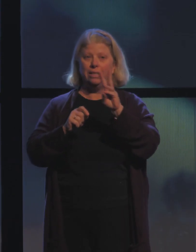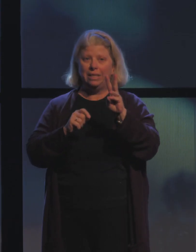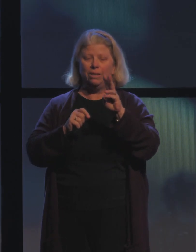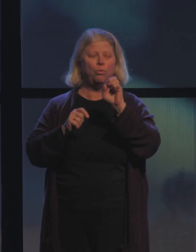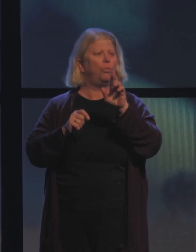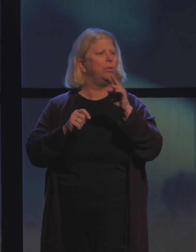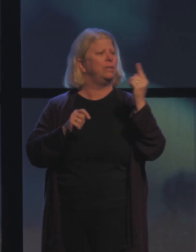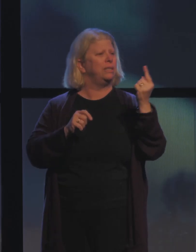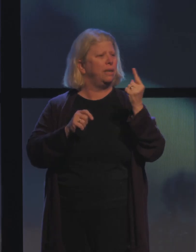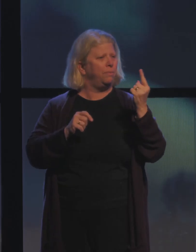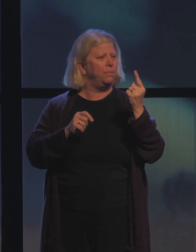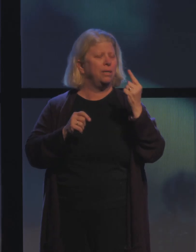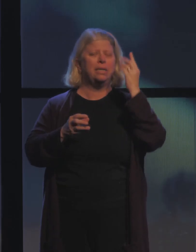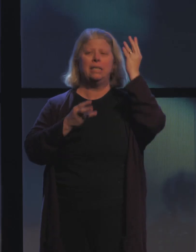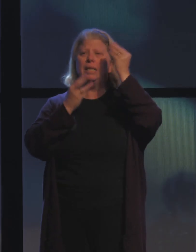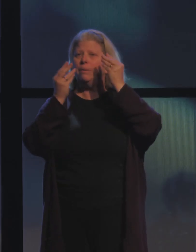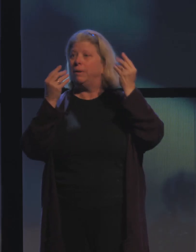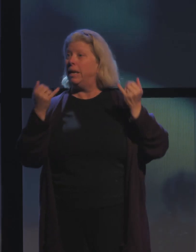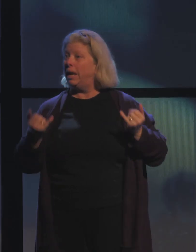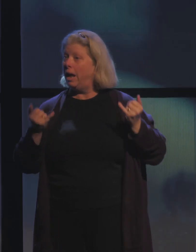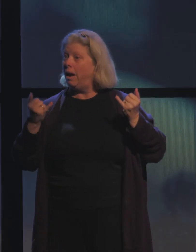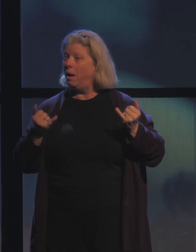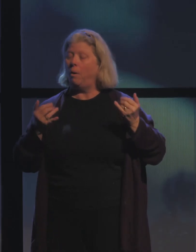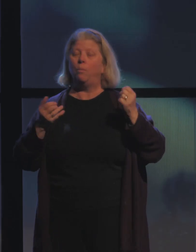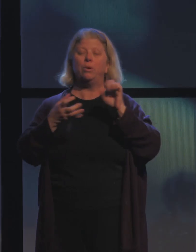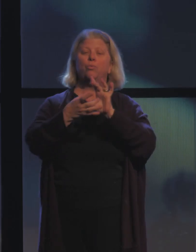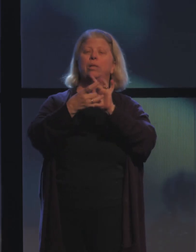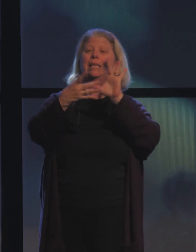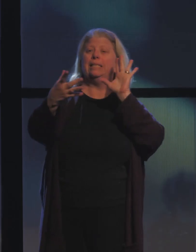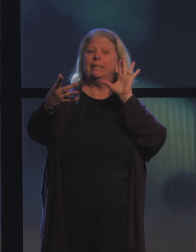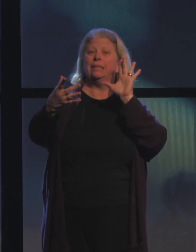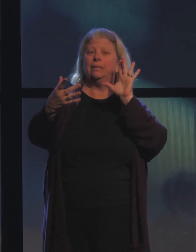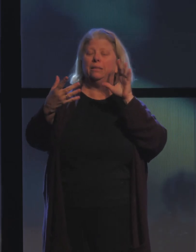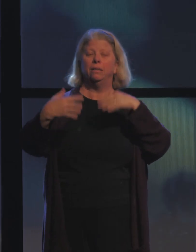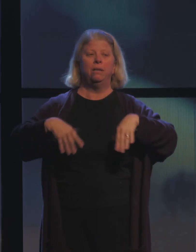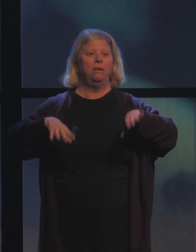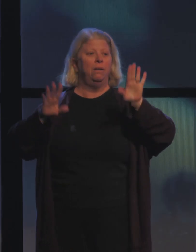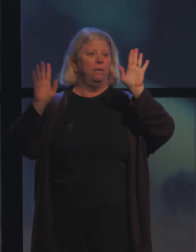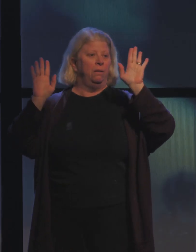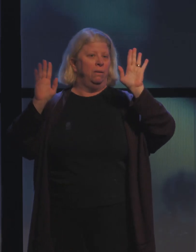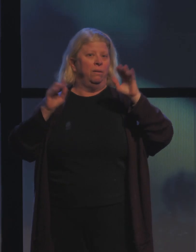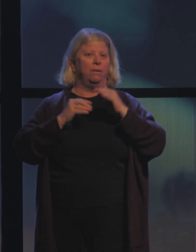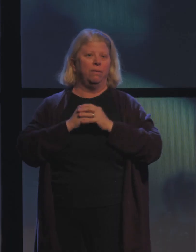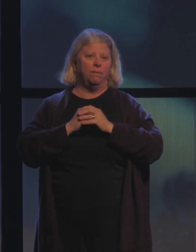Or is it something that as you think about it now, you want to release and let go of?